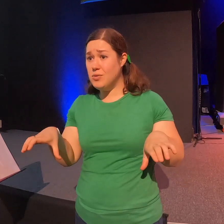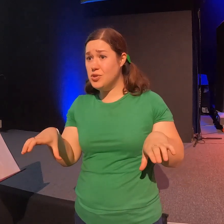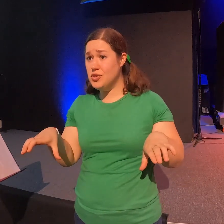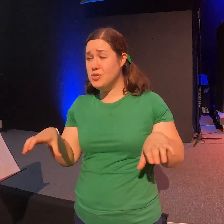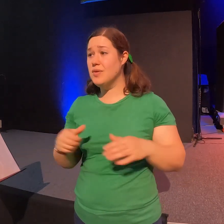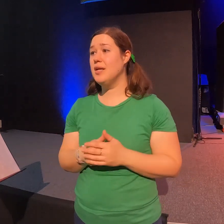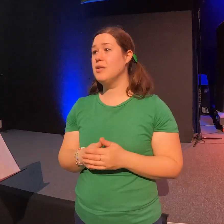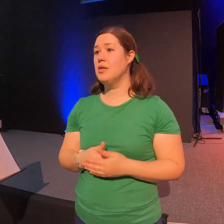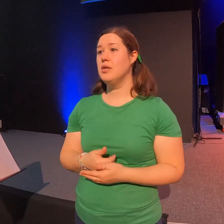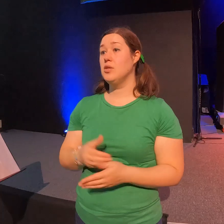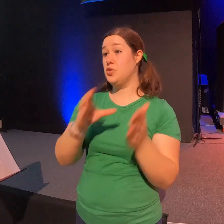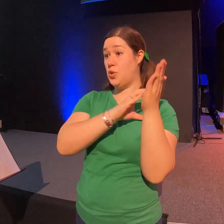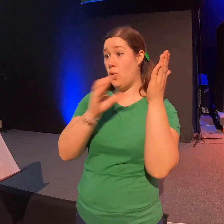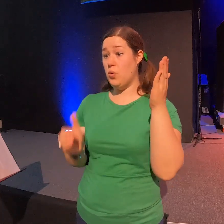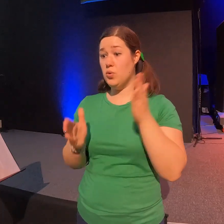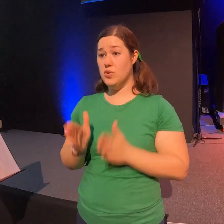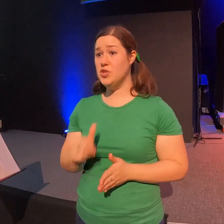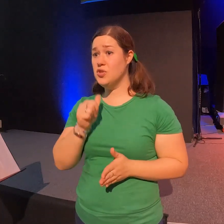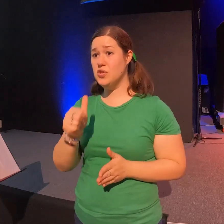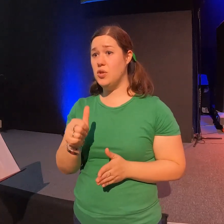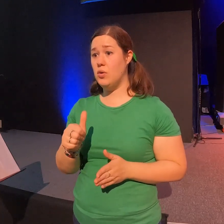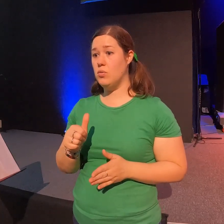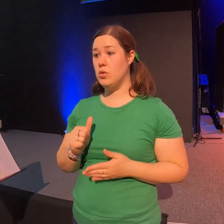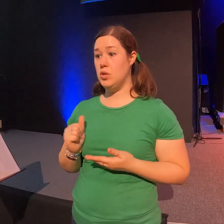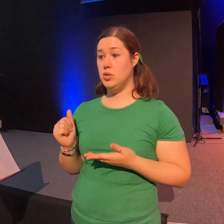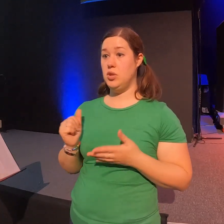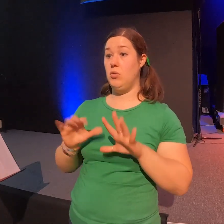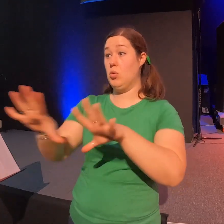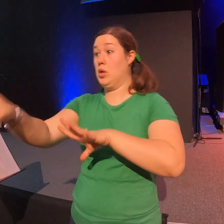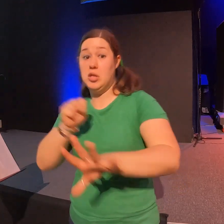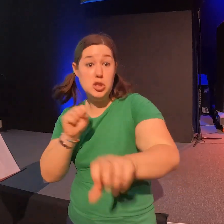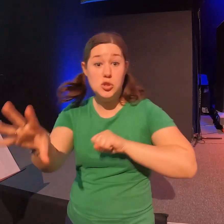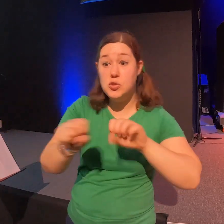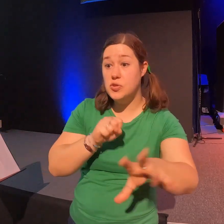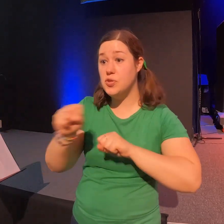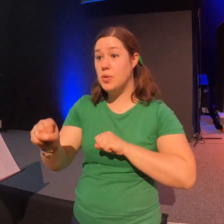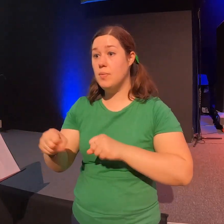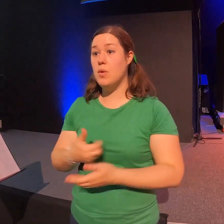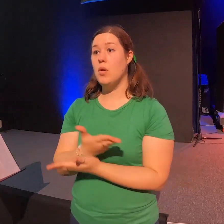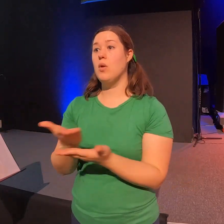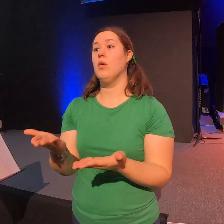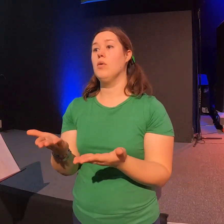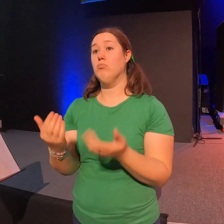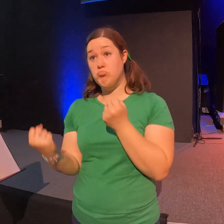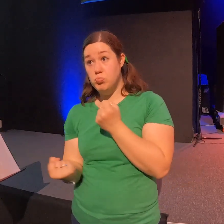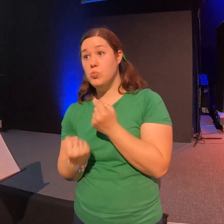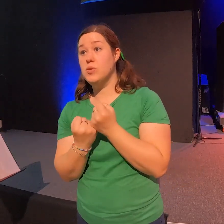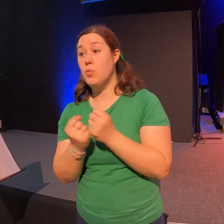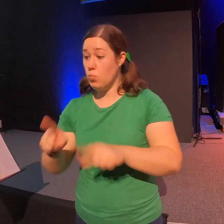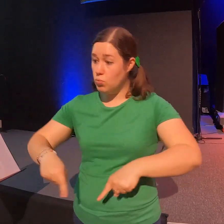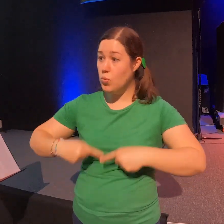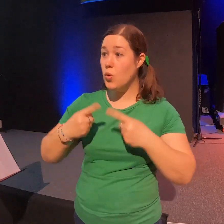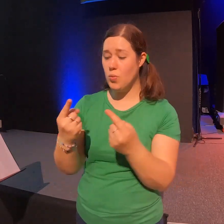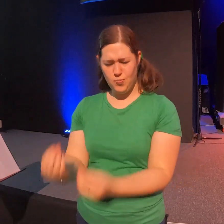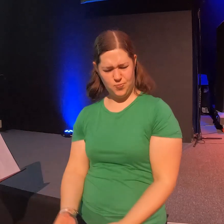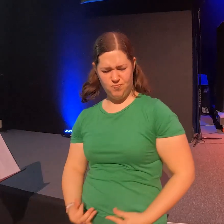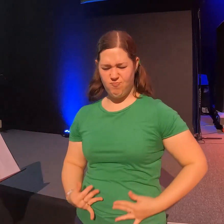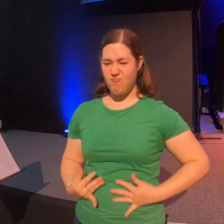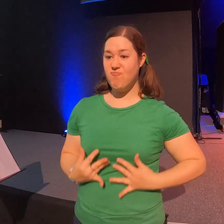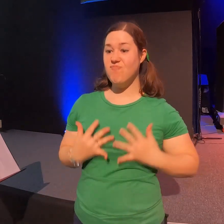we engage. We don't watch, we give, we serve, we encourage, we